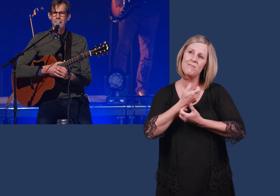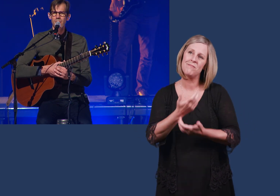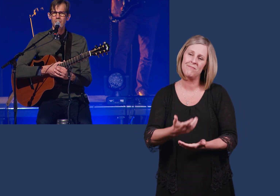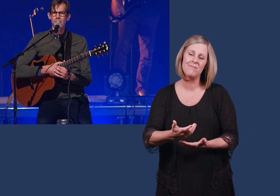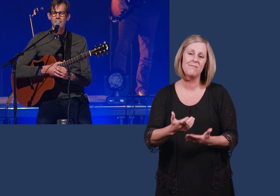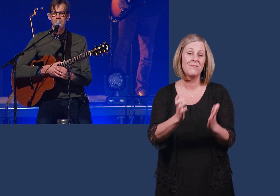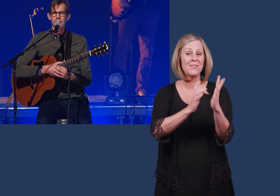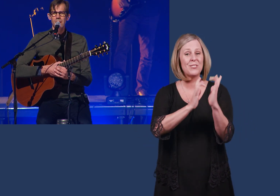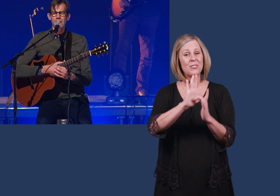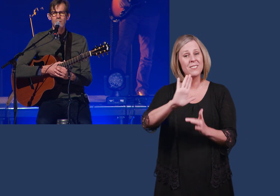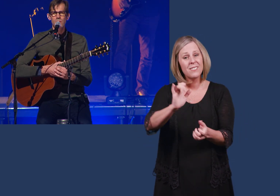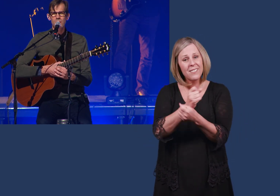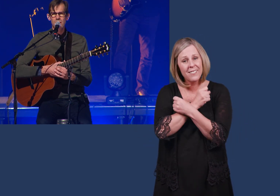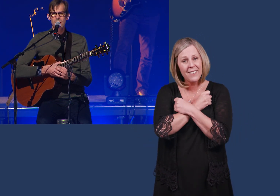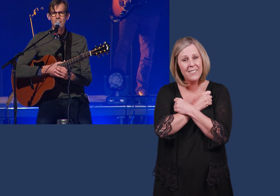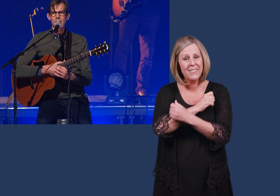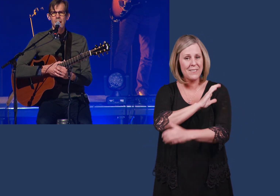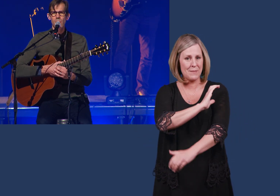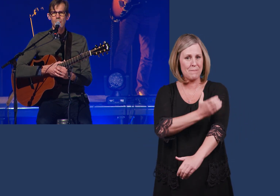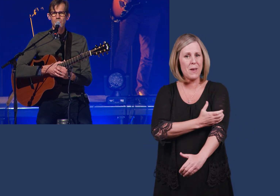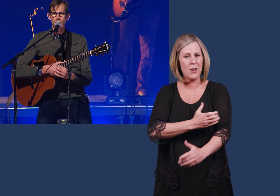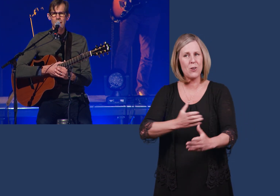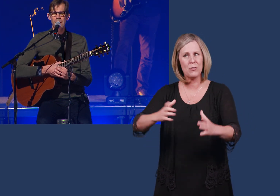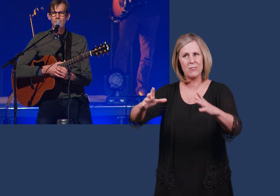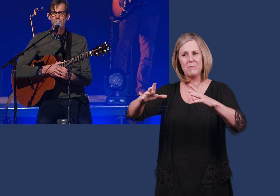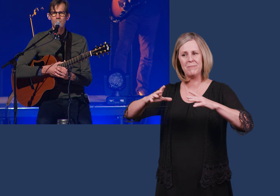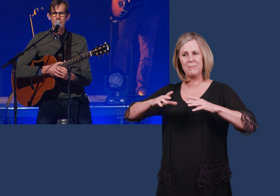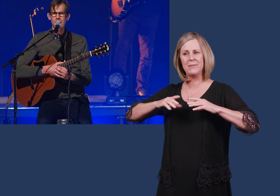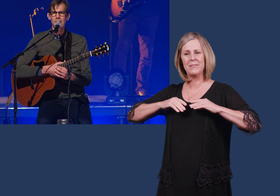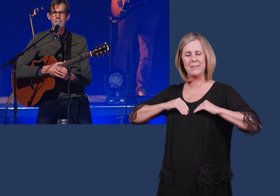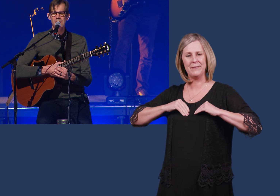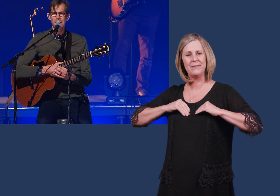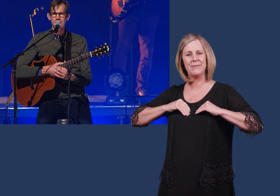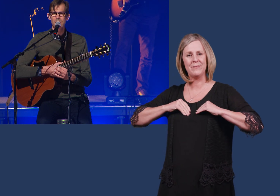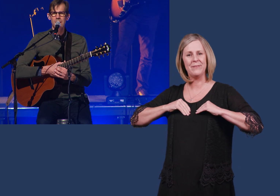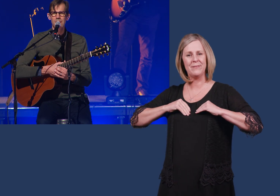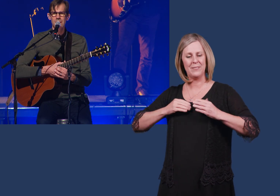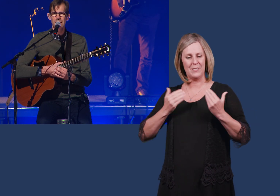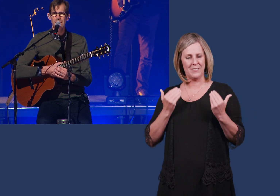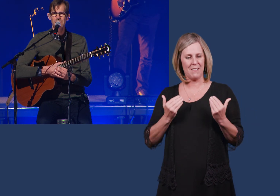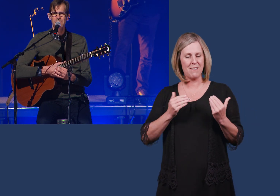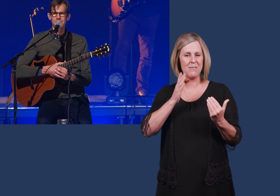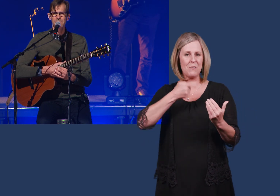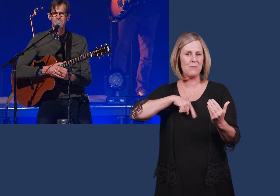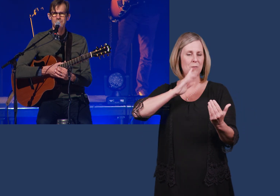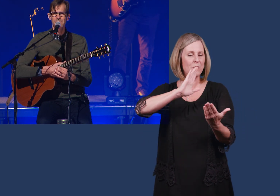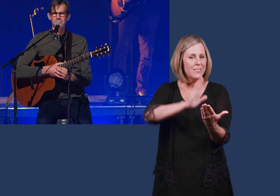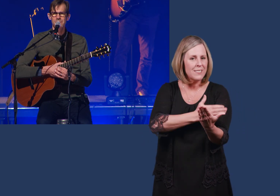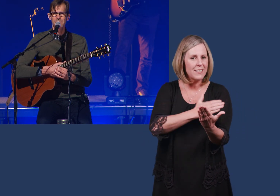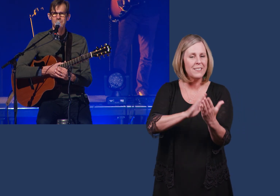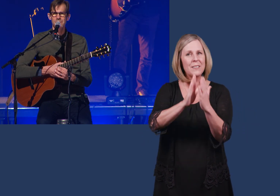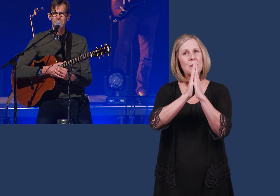his power as we sing and we pray united in him today.